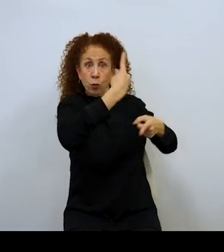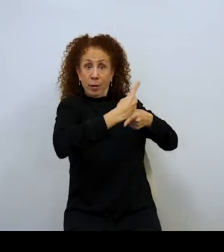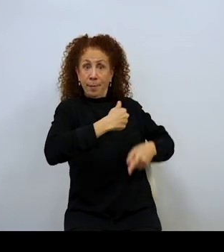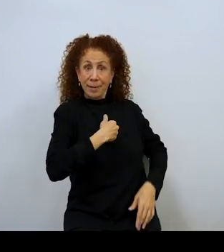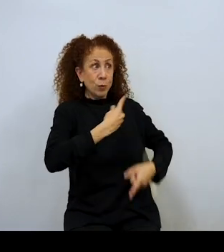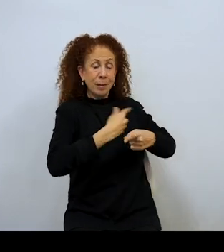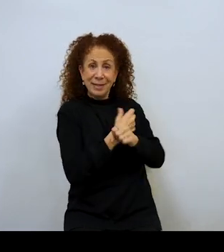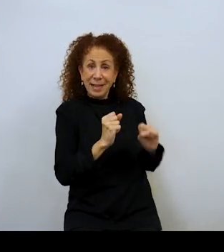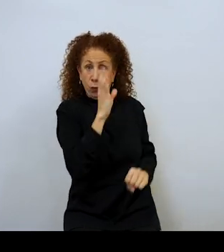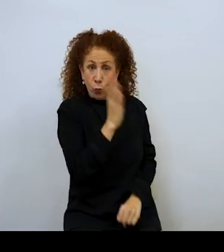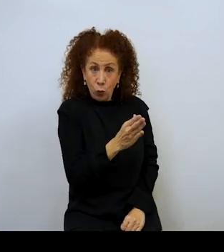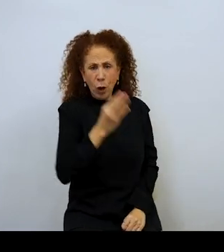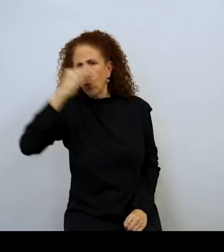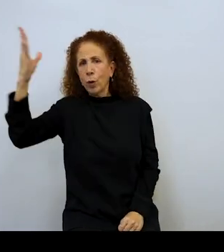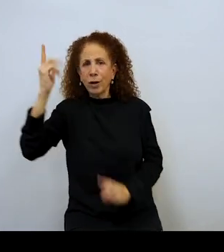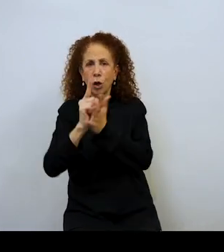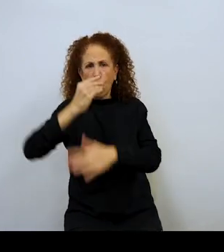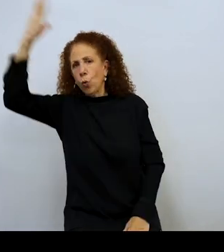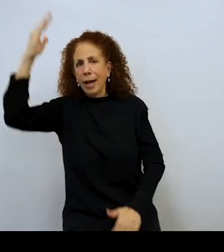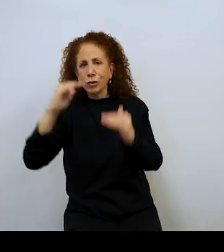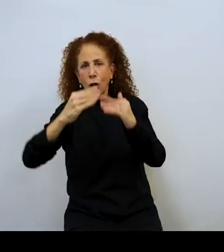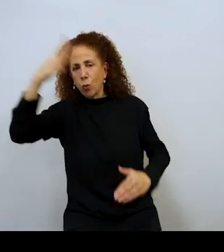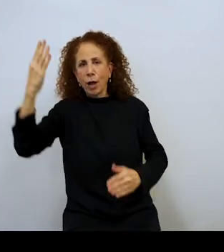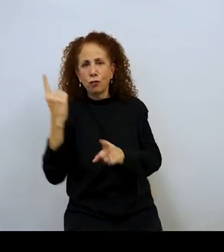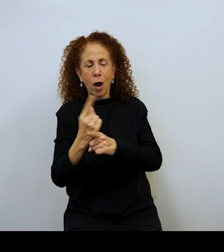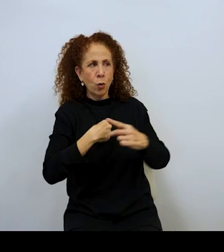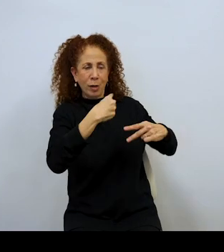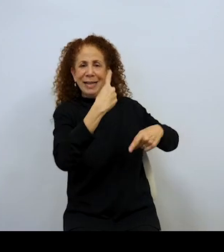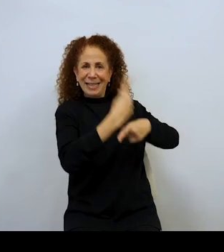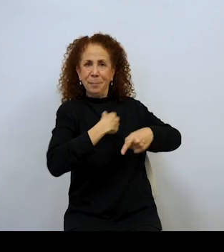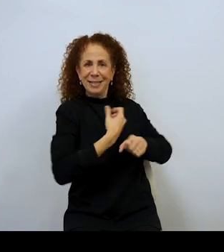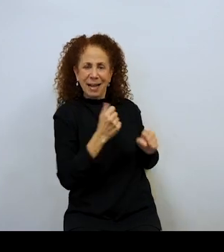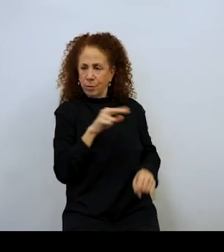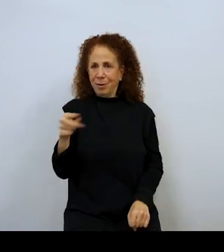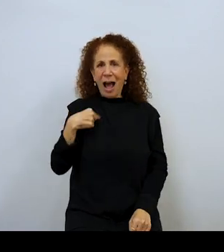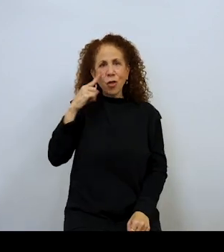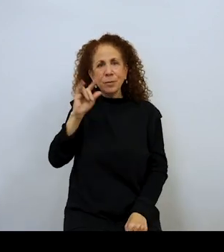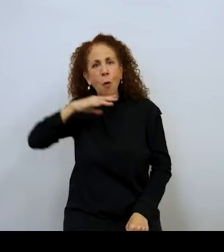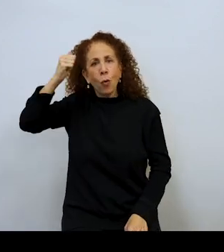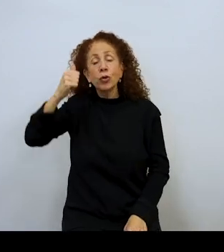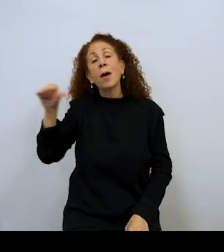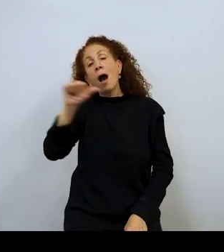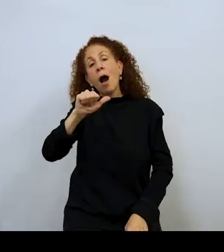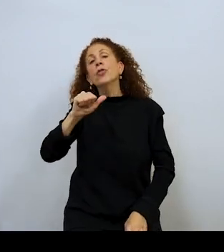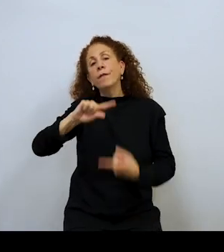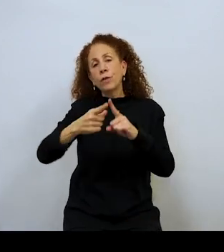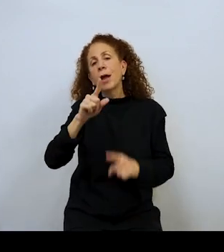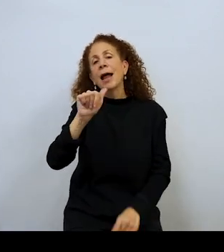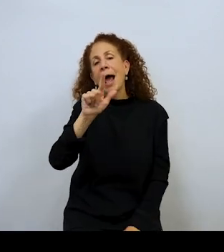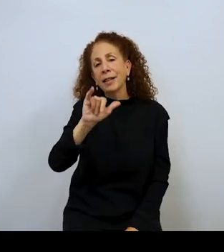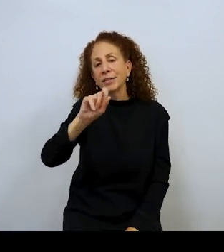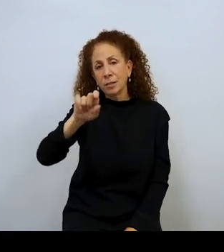And to keep me safe, and who cares about what is just and what is right? I have to keep you safe. And I was talking to my friend Ali Smith, who'd done a version mm-hmm. of